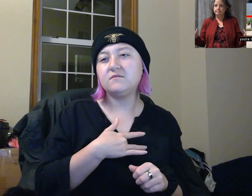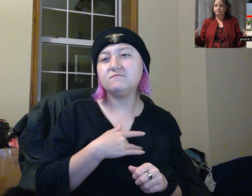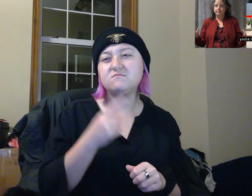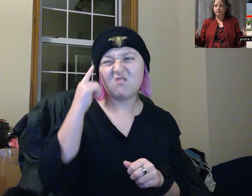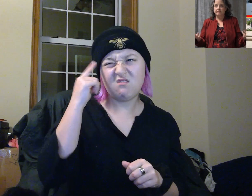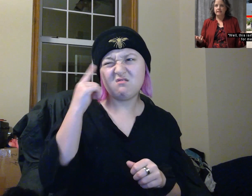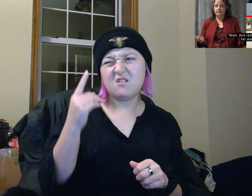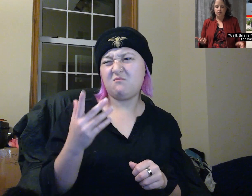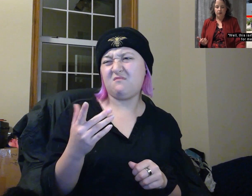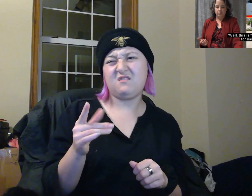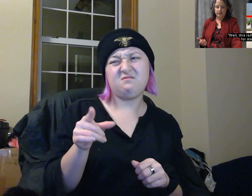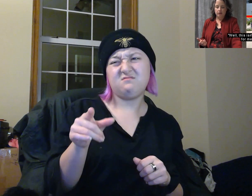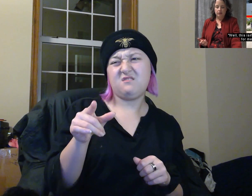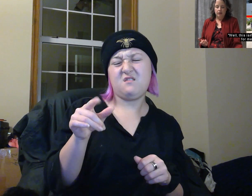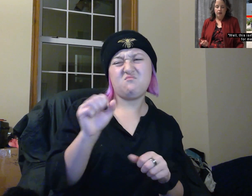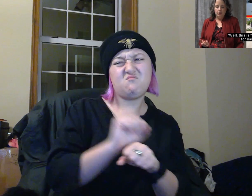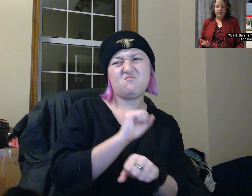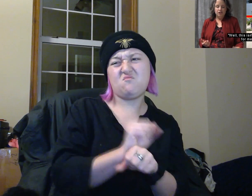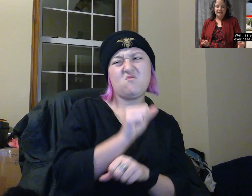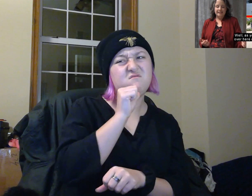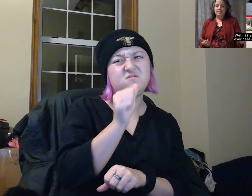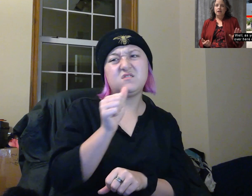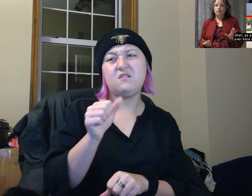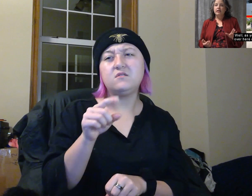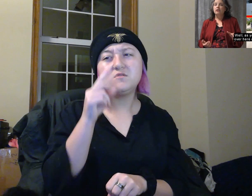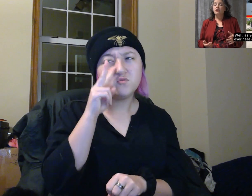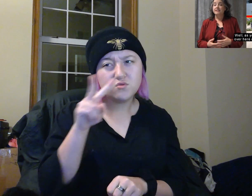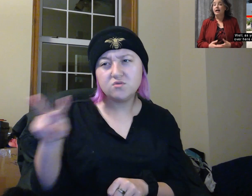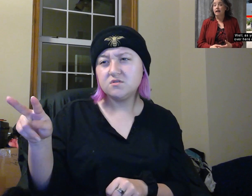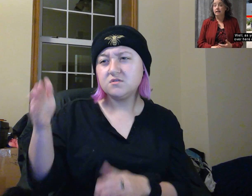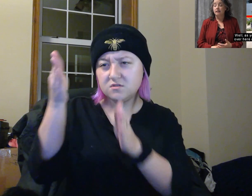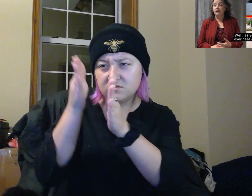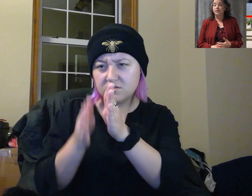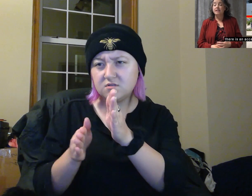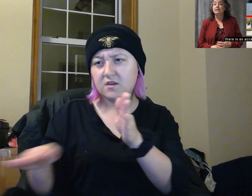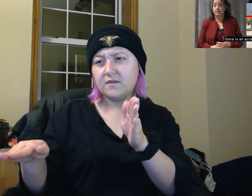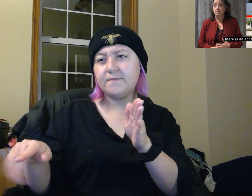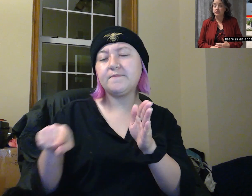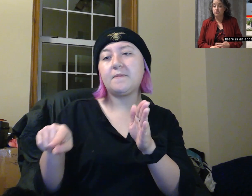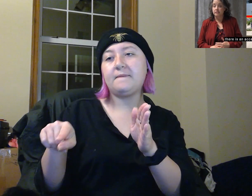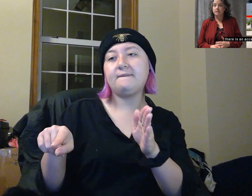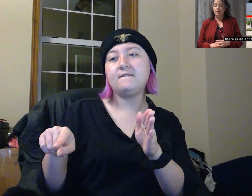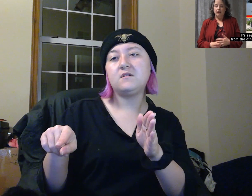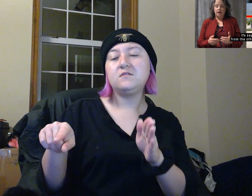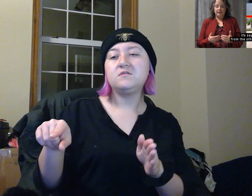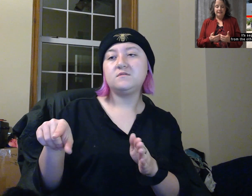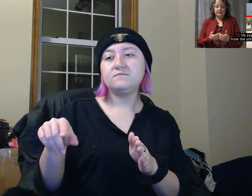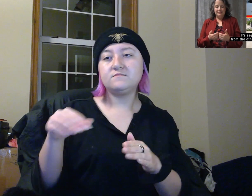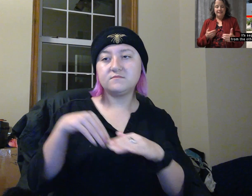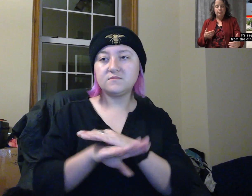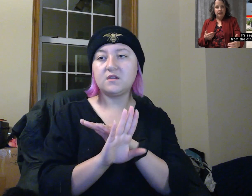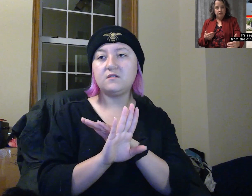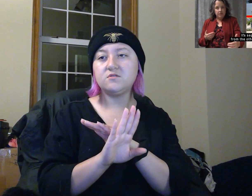thinking, well, this isn't going to work for me at all. Well, as you can see over here on the side, there is an accessible entrance.